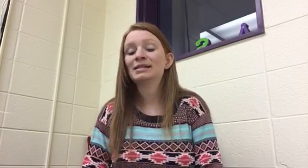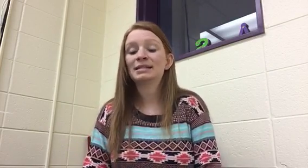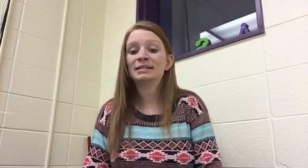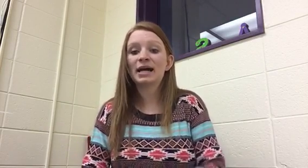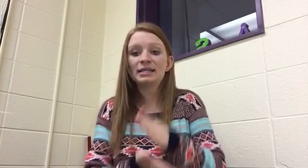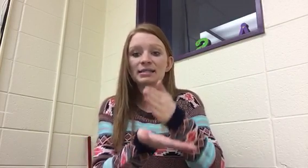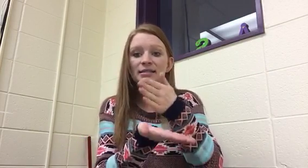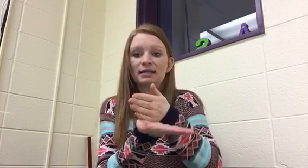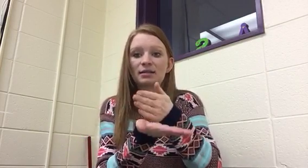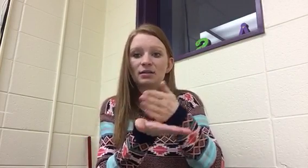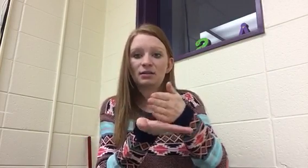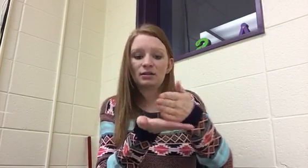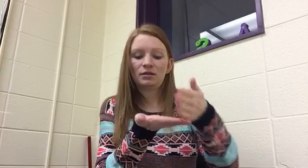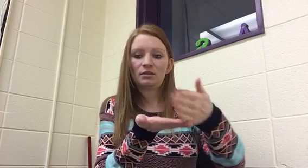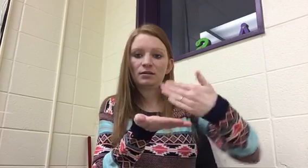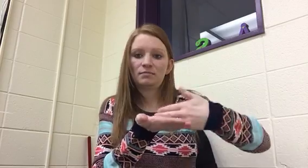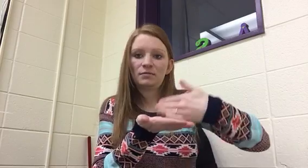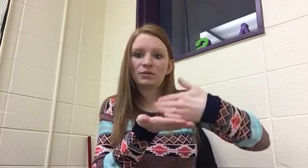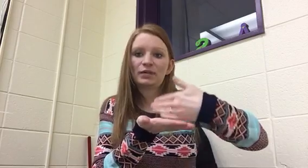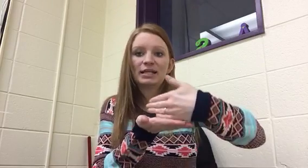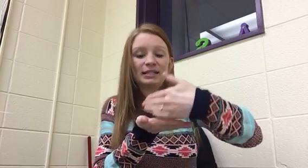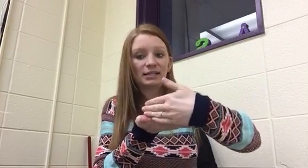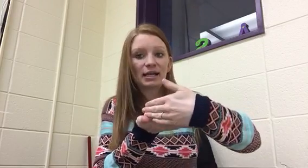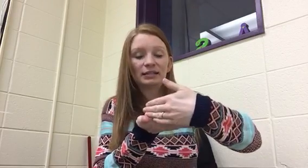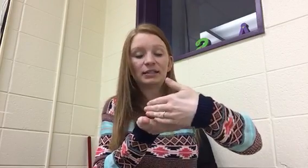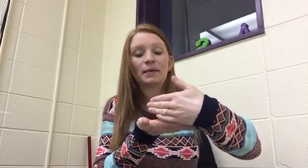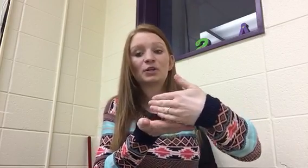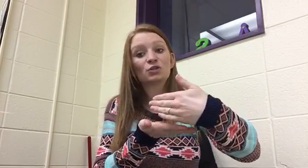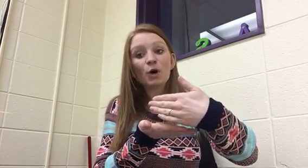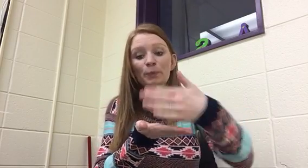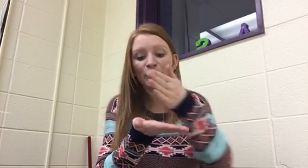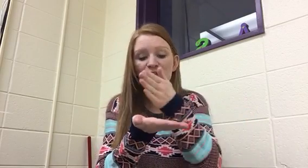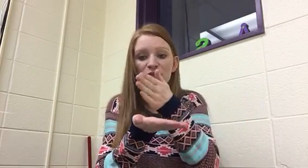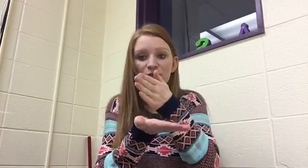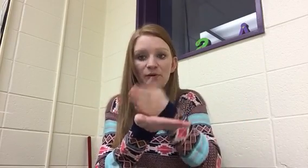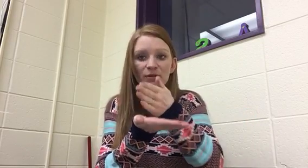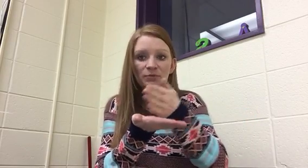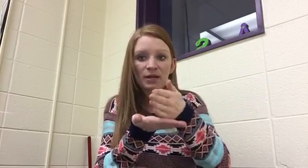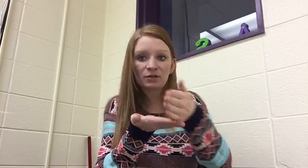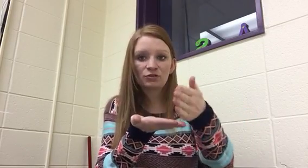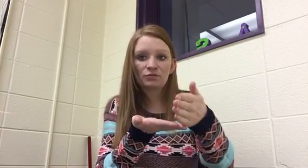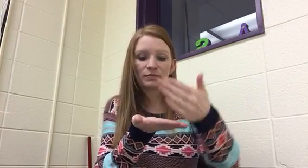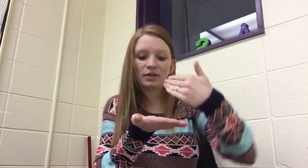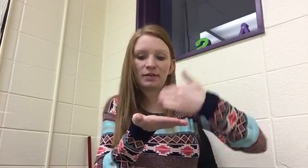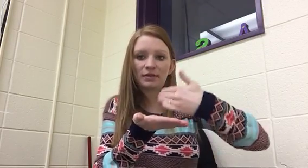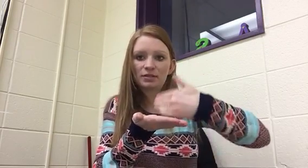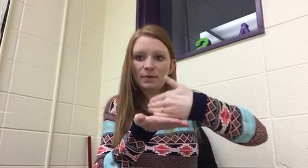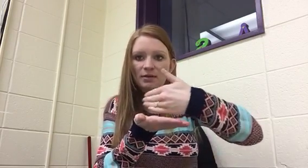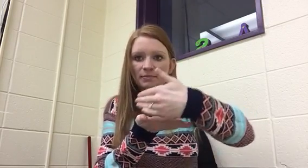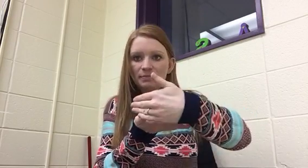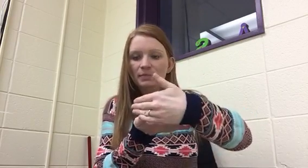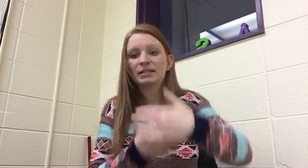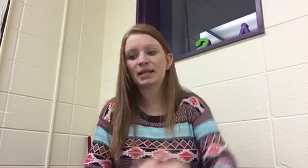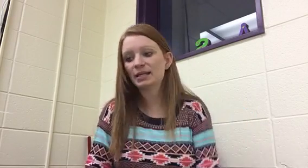To dice. So dicing is cutting it up in small parts, so you go this way and then this way.